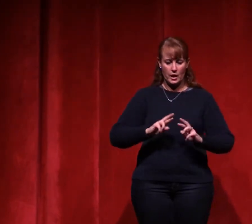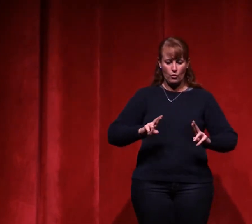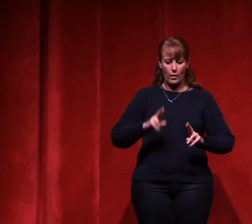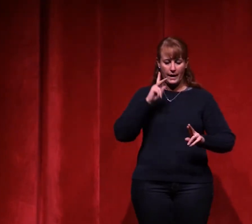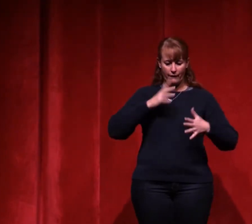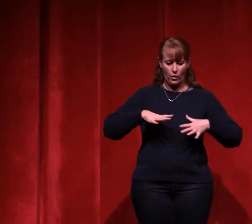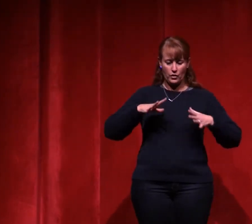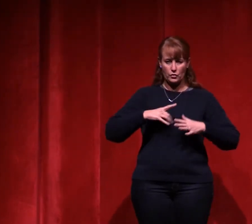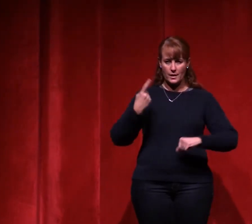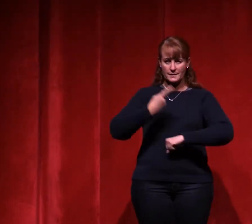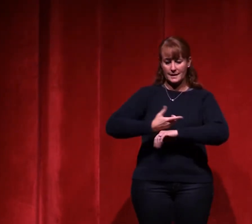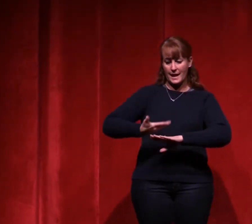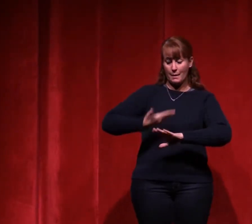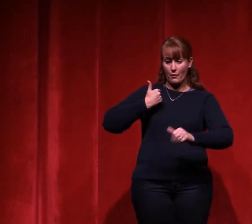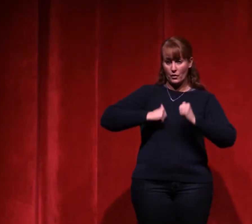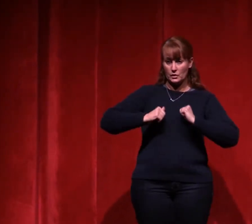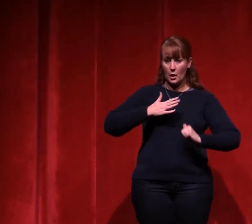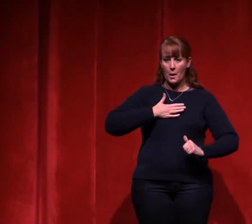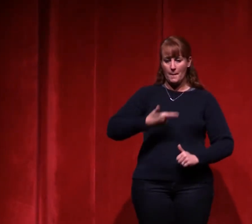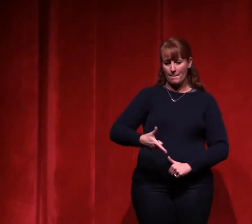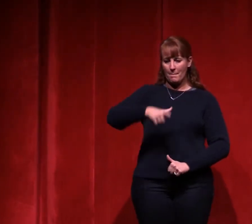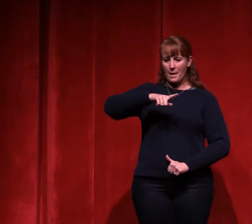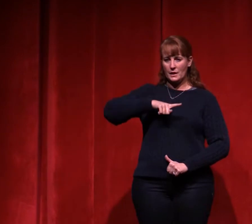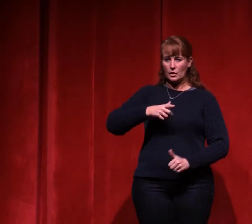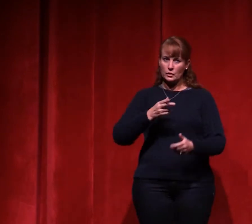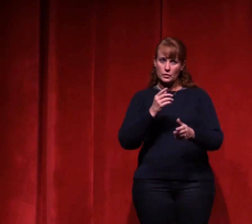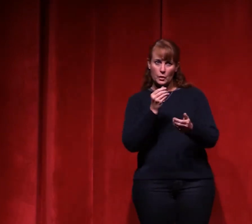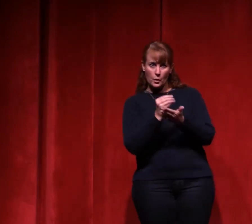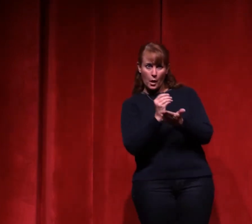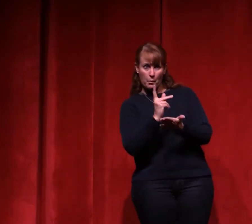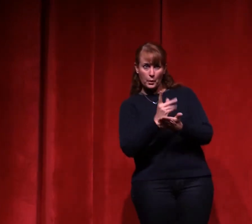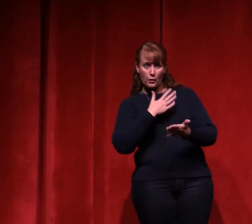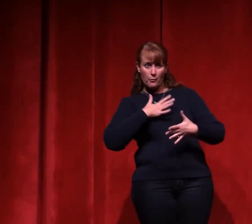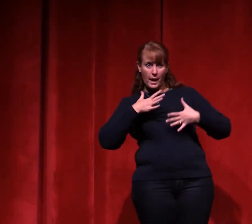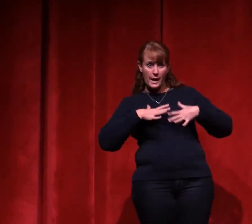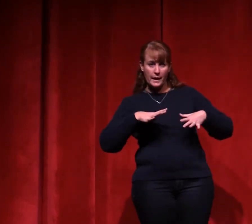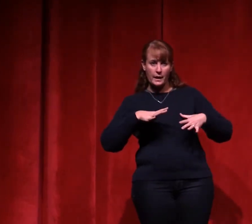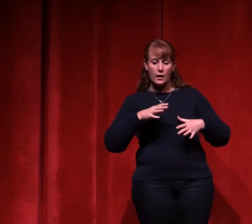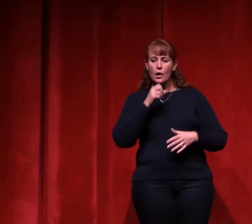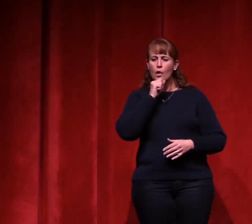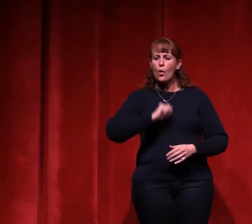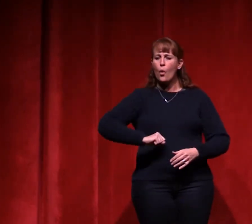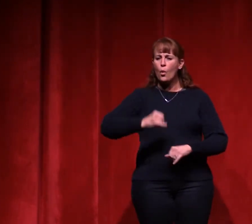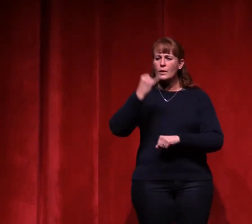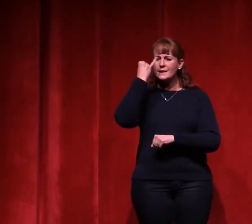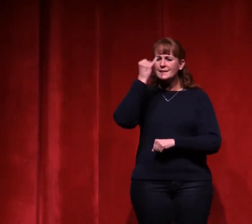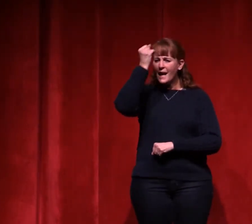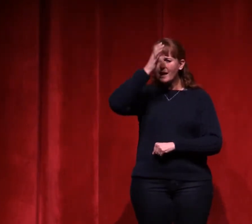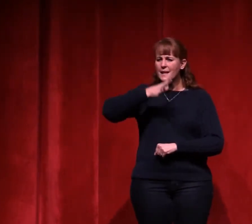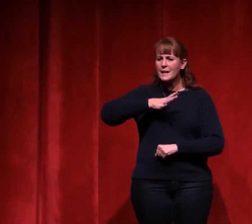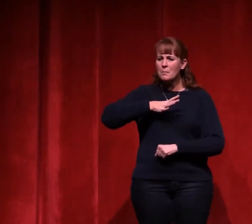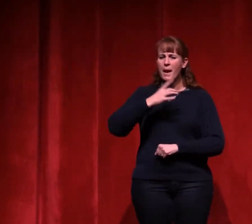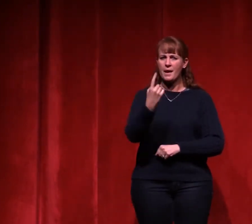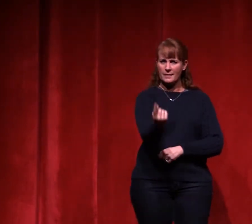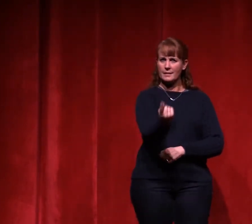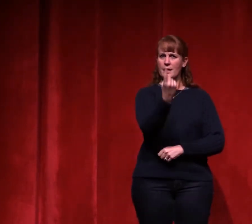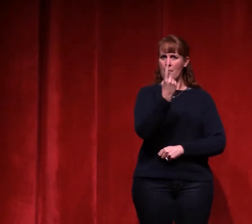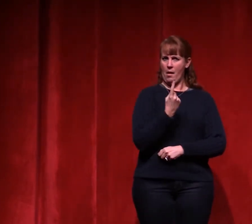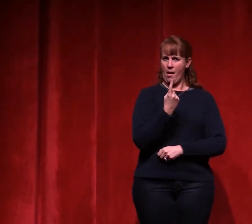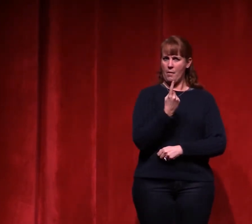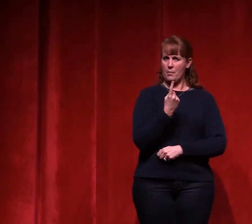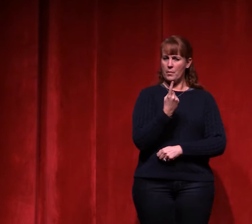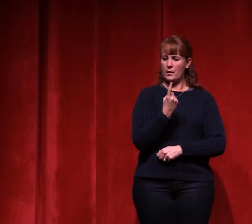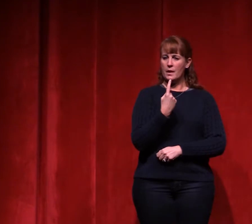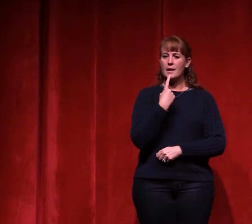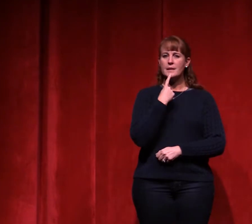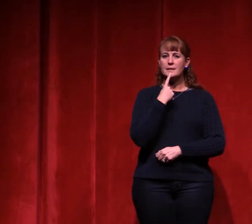show, when it was my turn to get my outfit approved, the designer, an older Italian man, stepped towards me. And